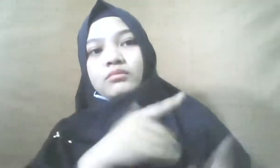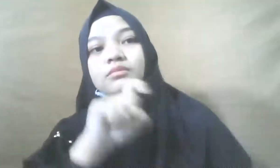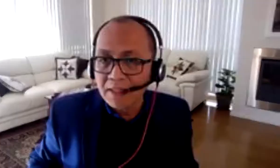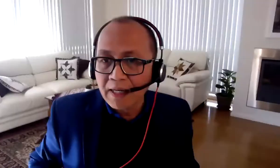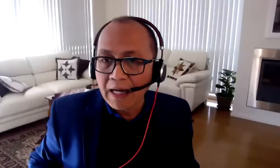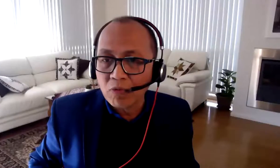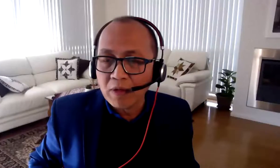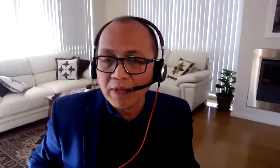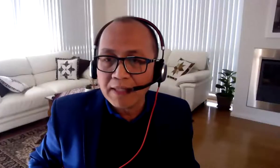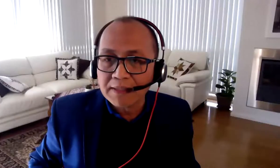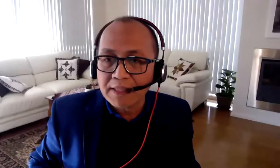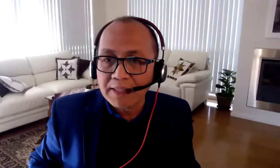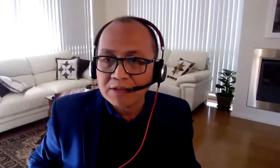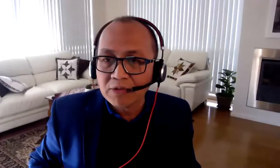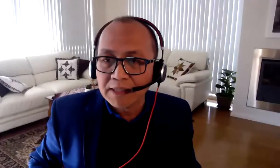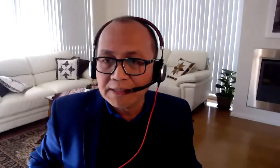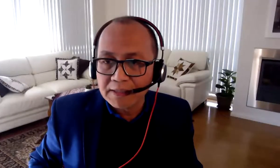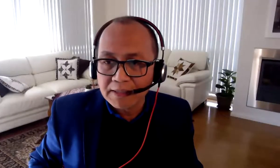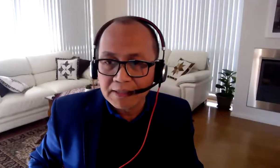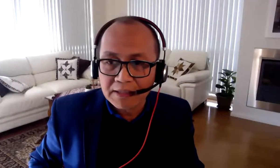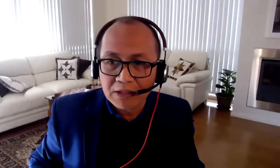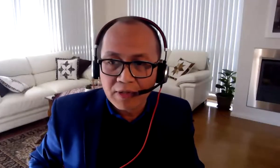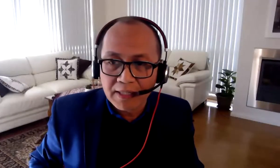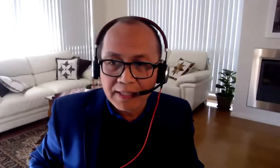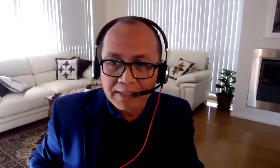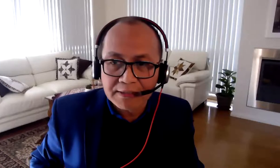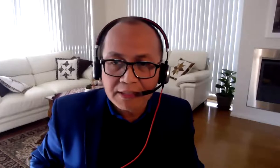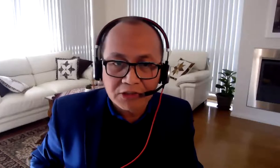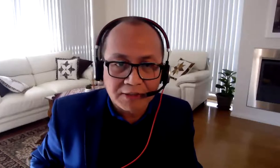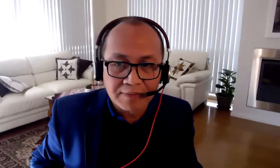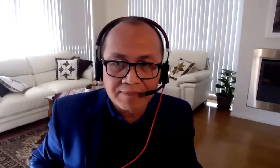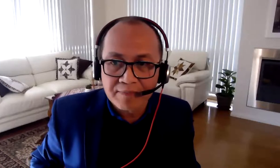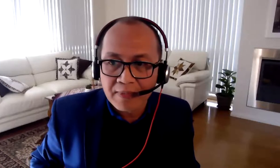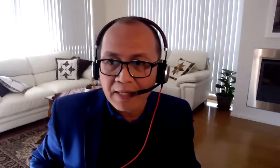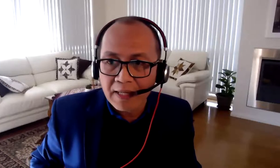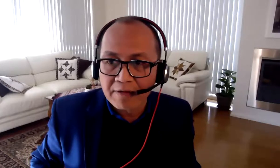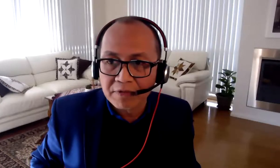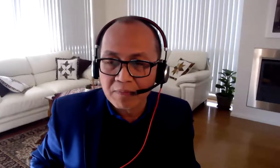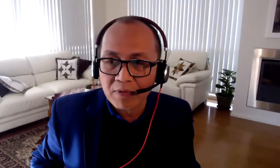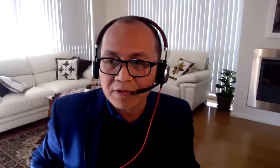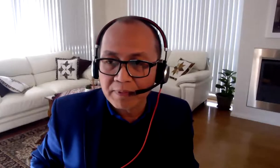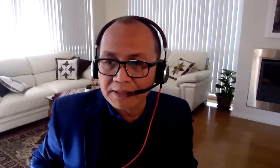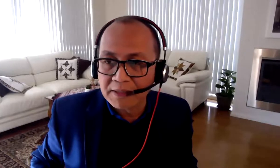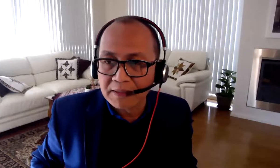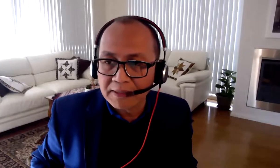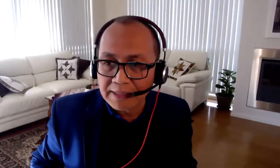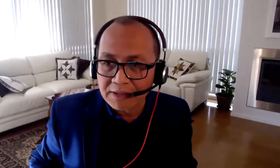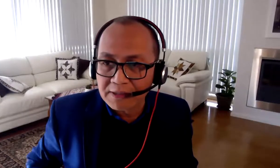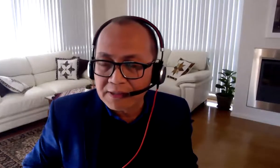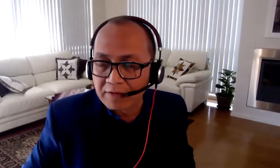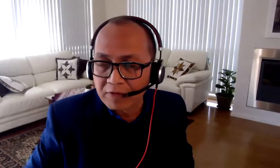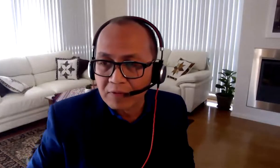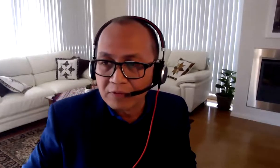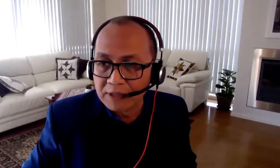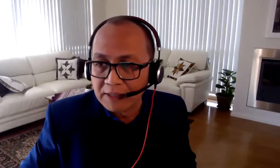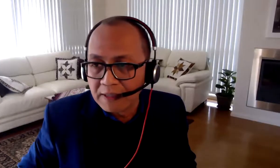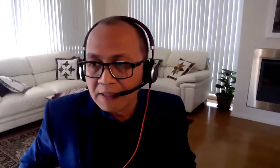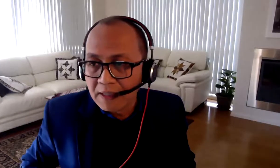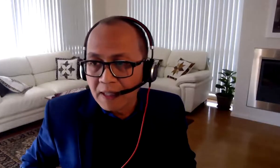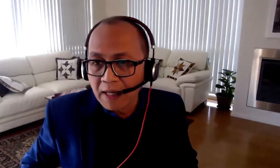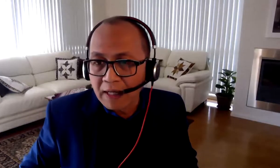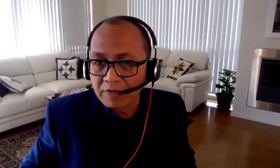presentation, and we will attend to it in the Q&A session after both presentations have